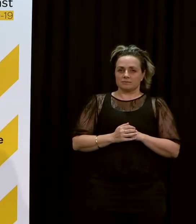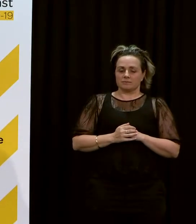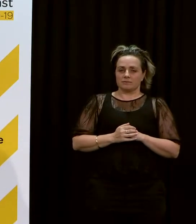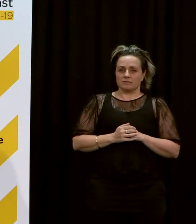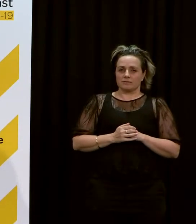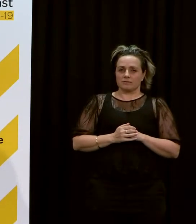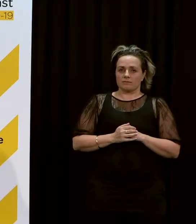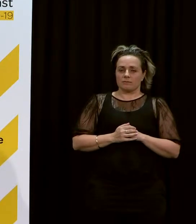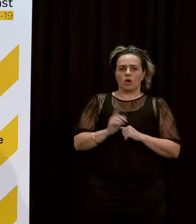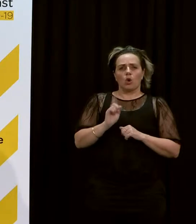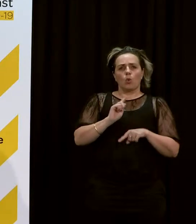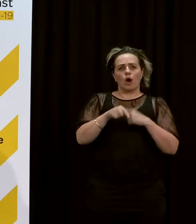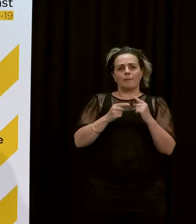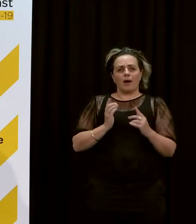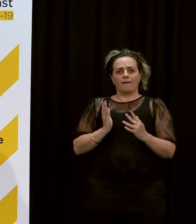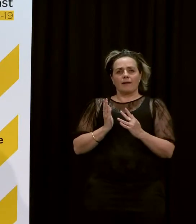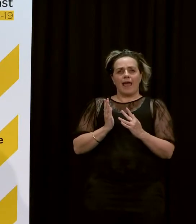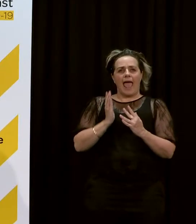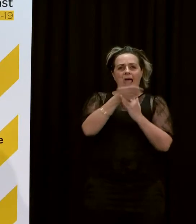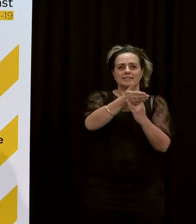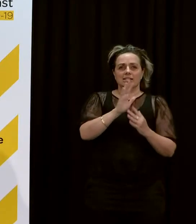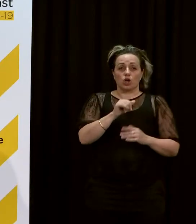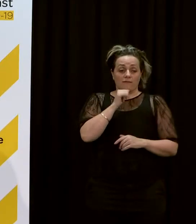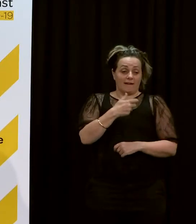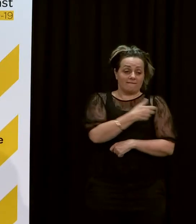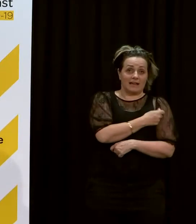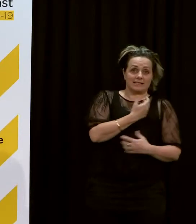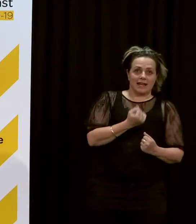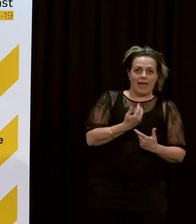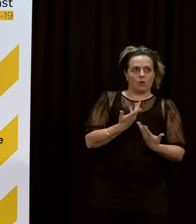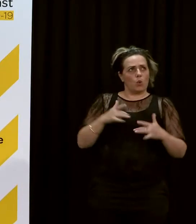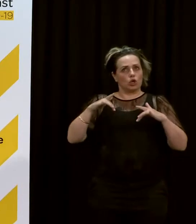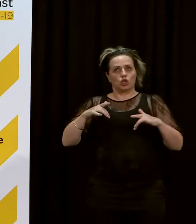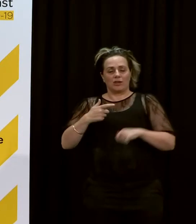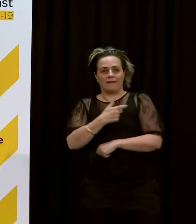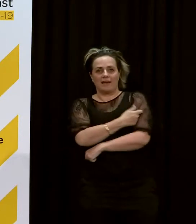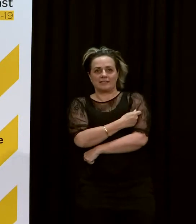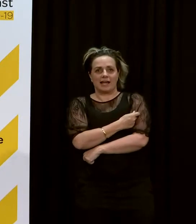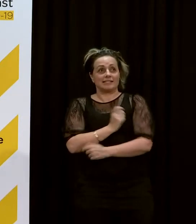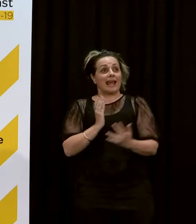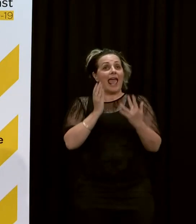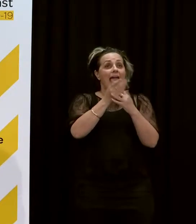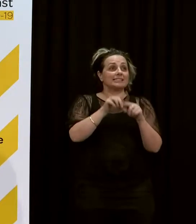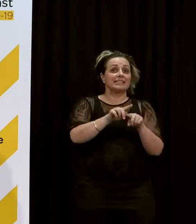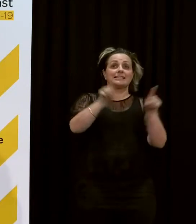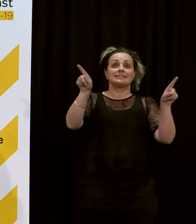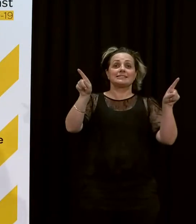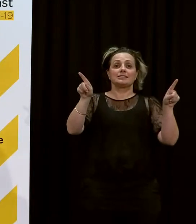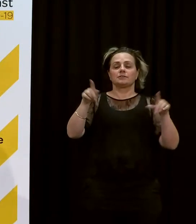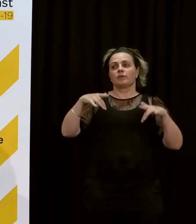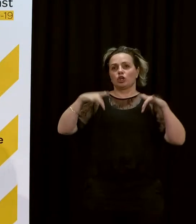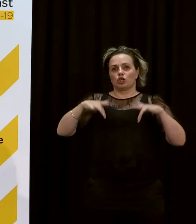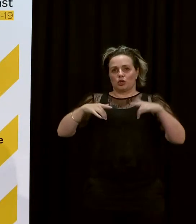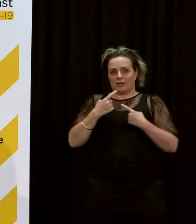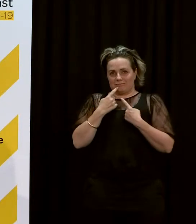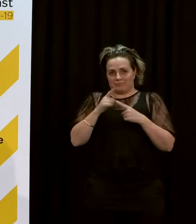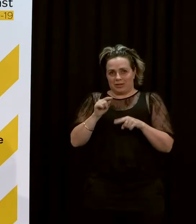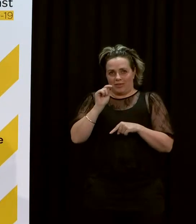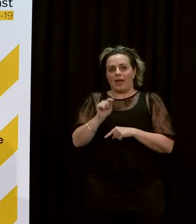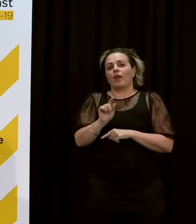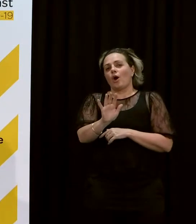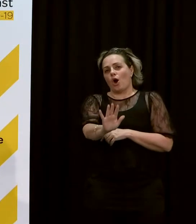in access for vaccinated versus unvaccinated people? Of course, we'll wait until we release some of that framework. But you've already heard us say